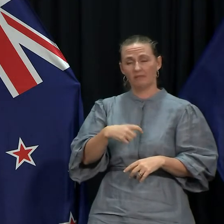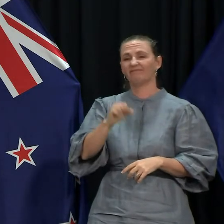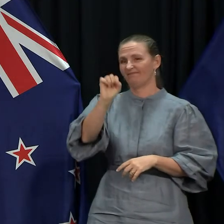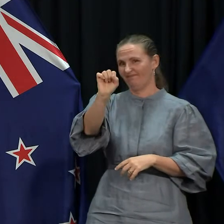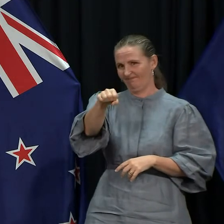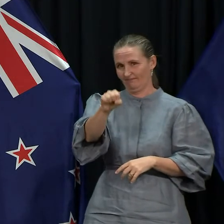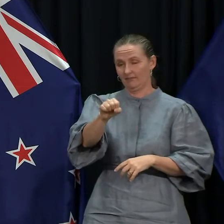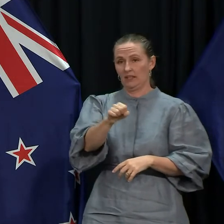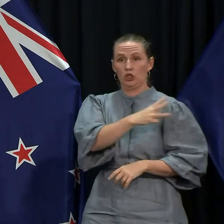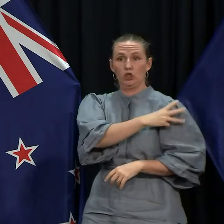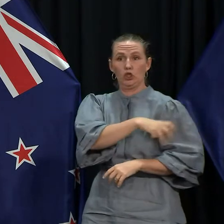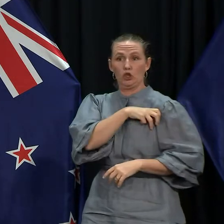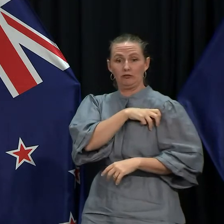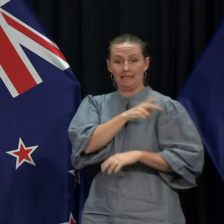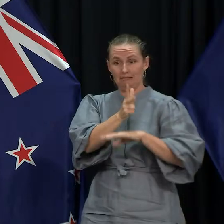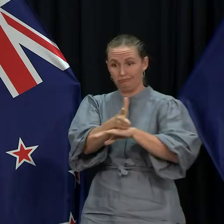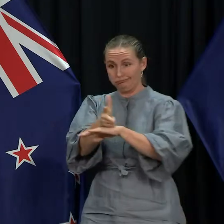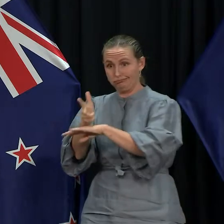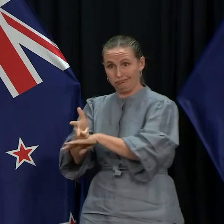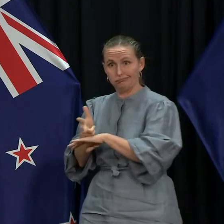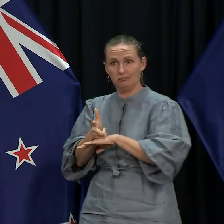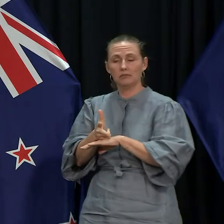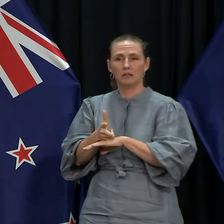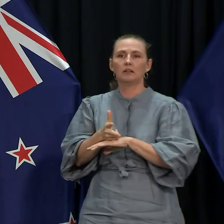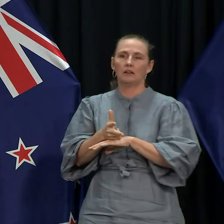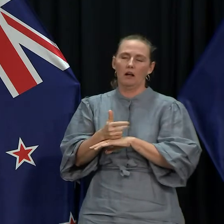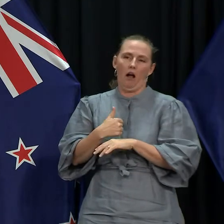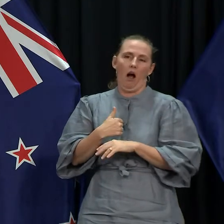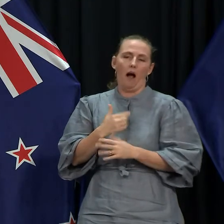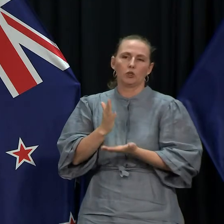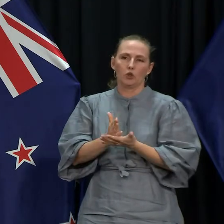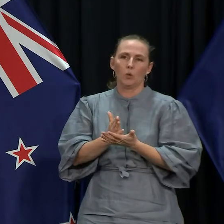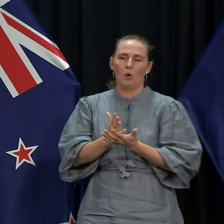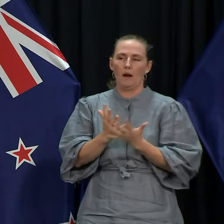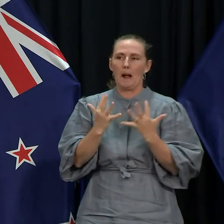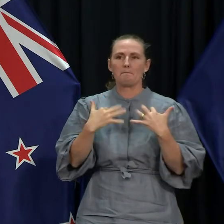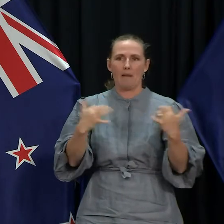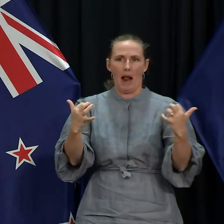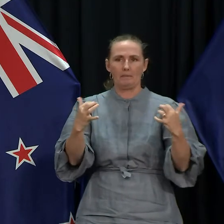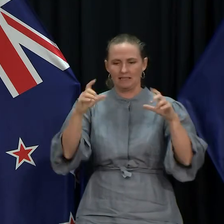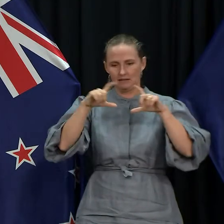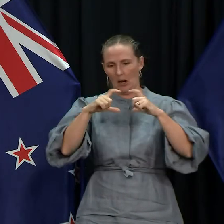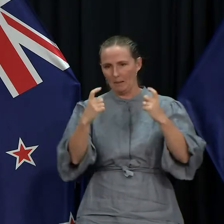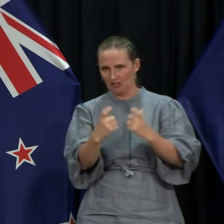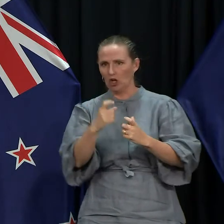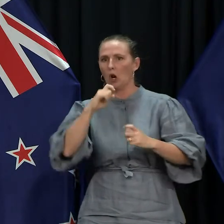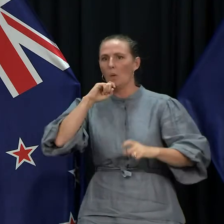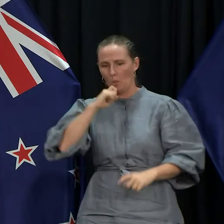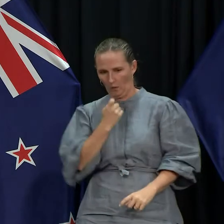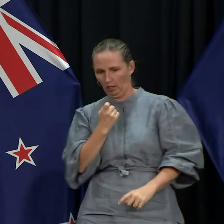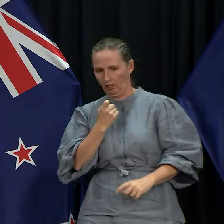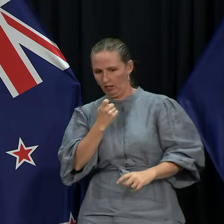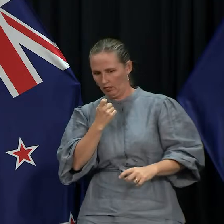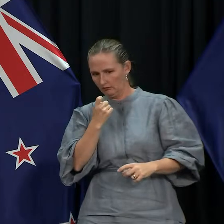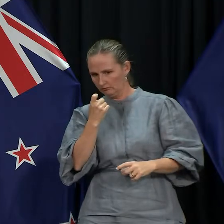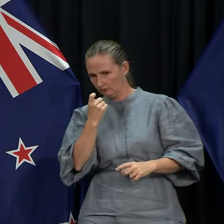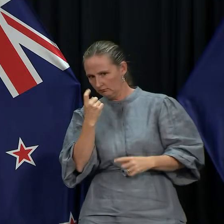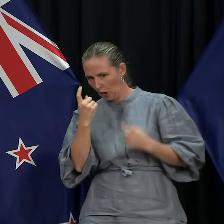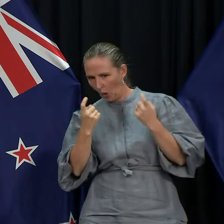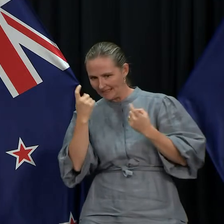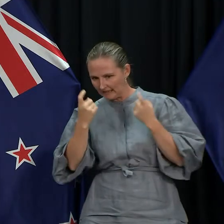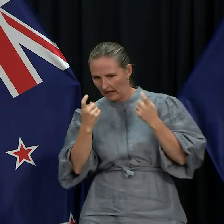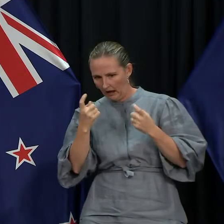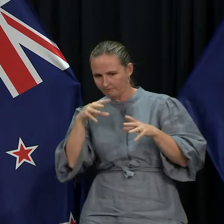something that I have no doubt that the Parliamentary Service Commission will consider, and we'll obviously be party to that, as will other